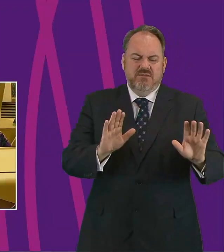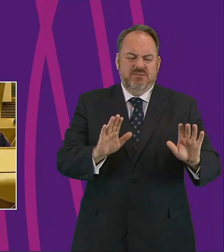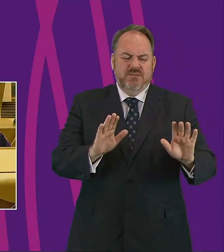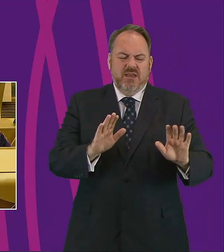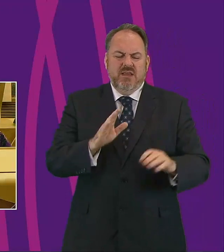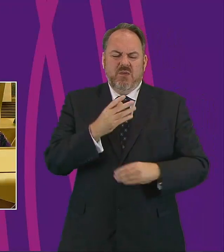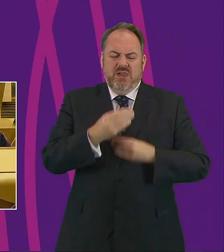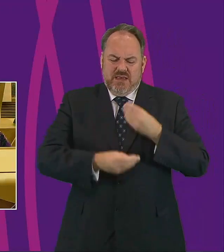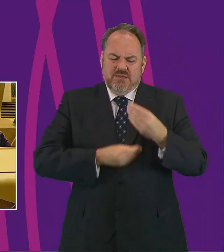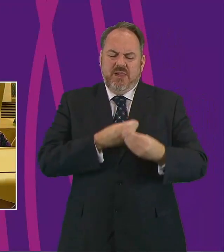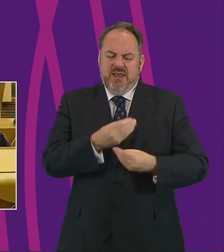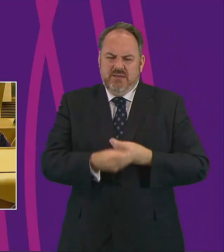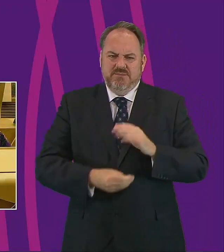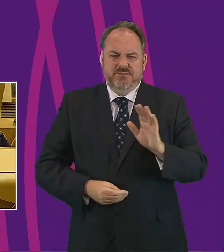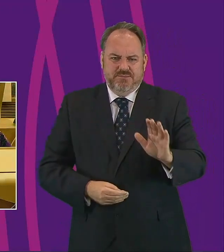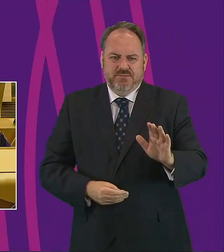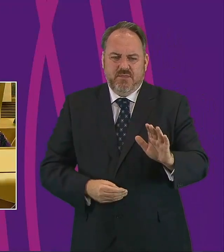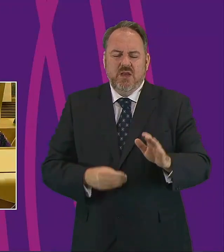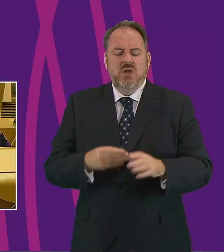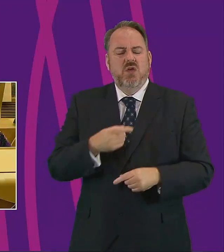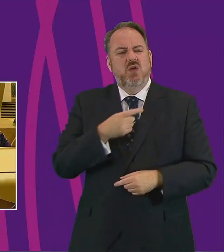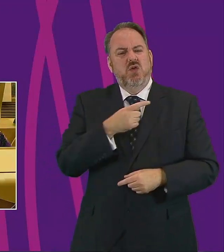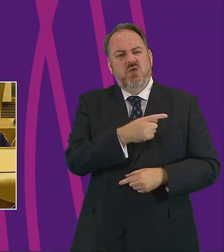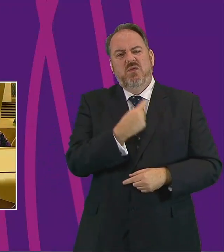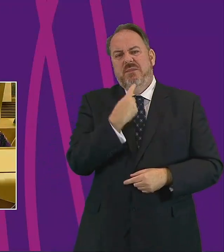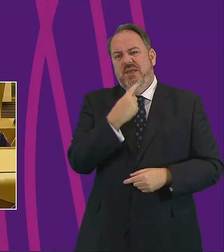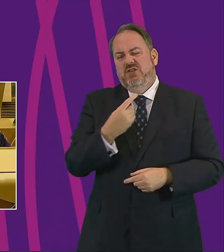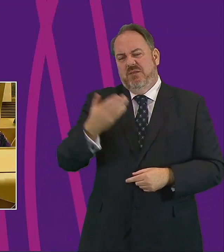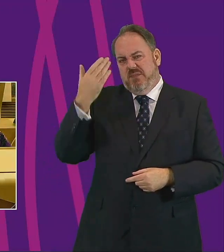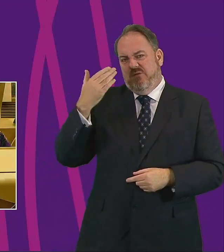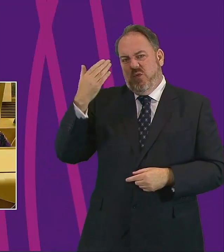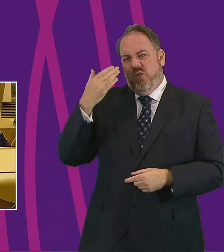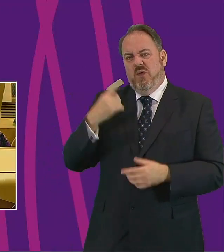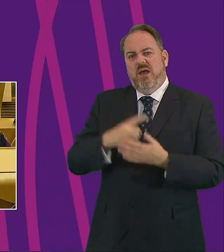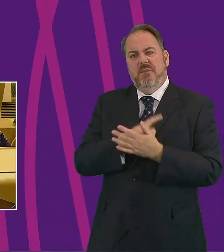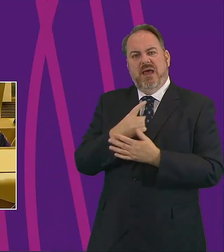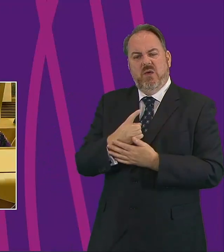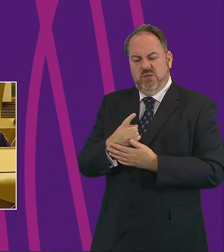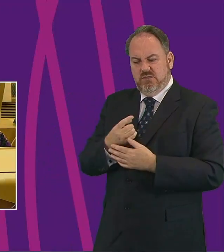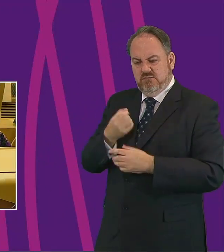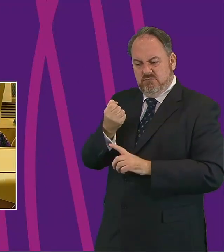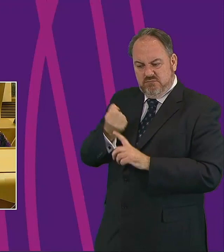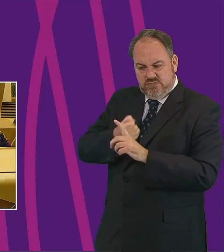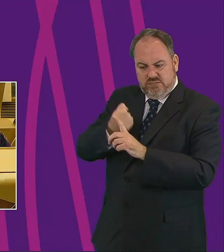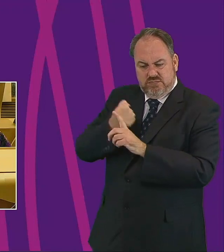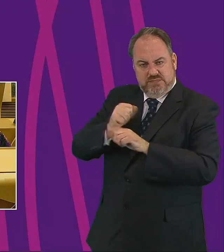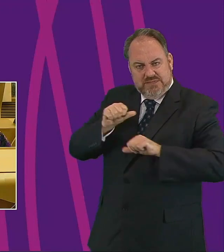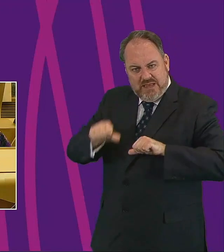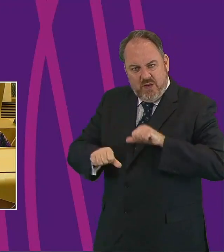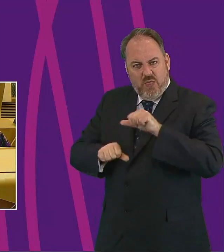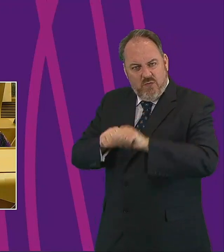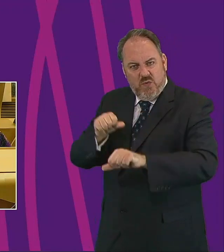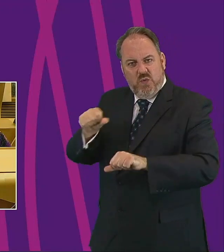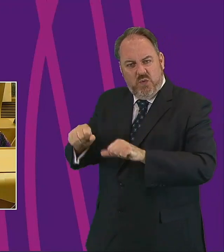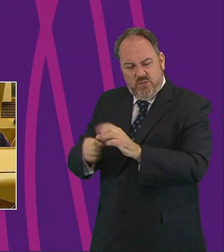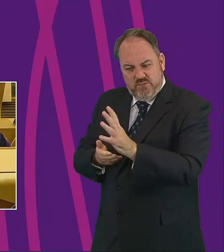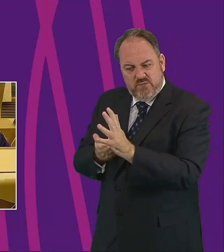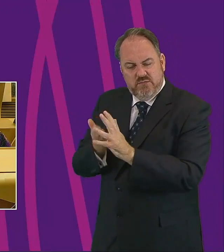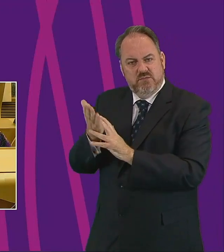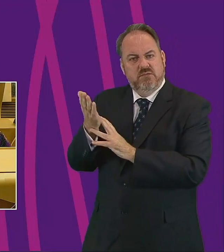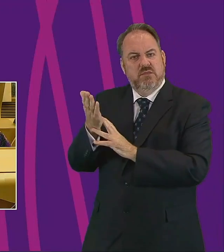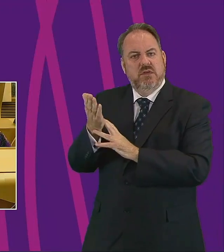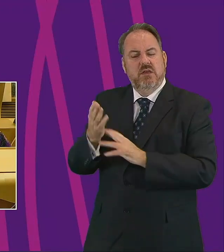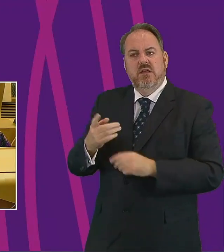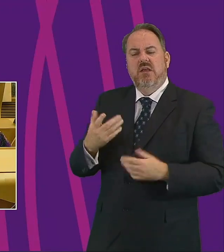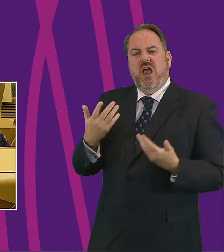to something else which the First Minister spoke about, which is about powering ahead. Well, let's talk about powering ahead on the question of